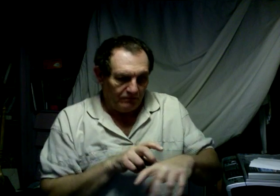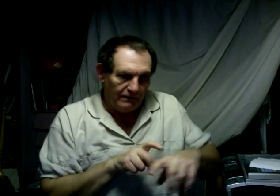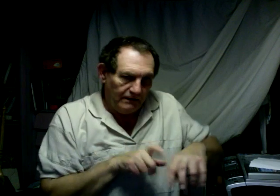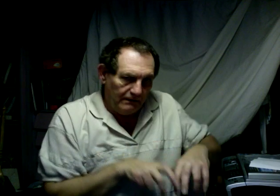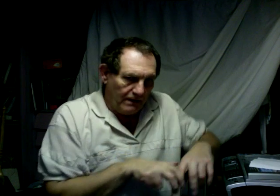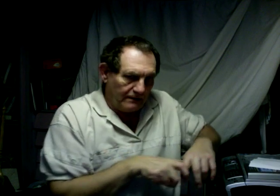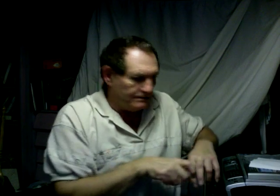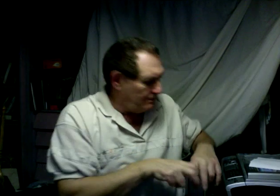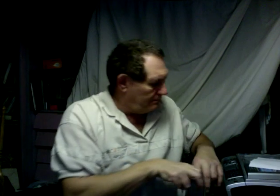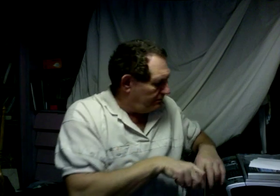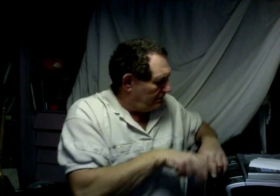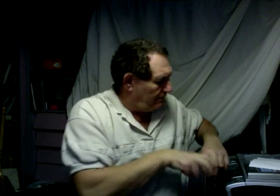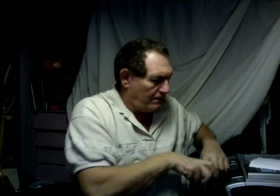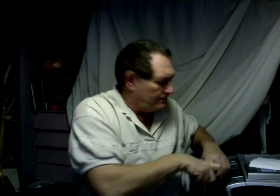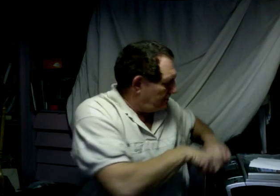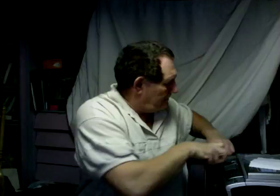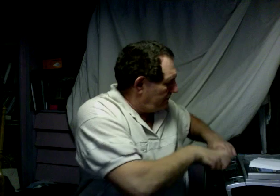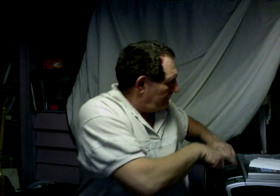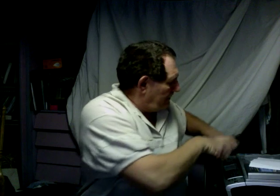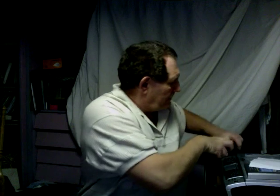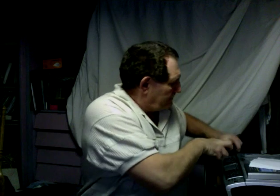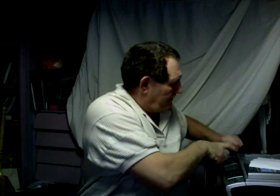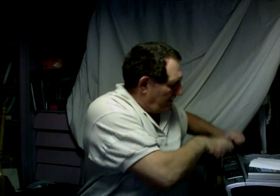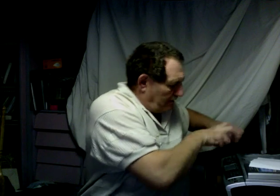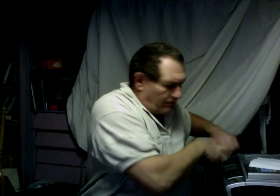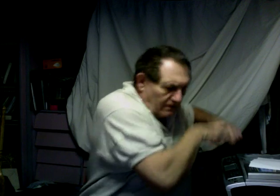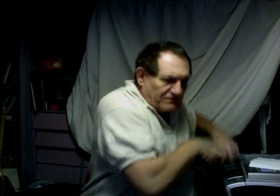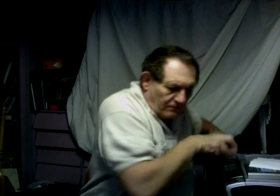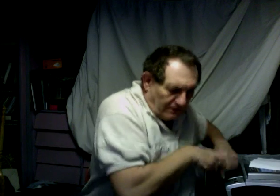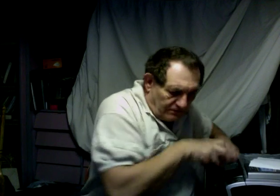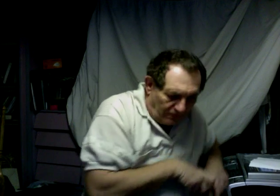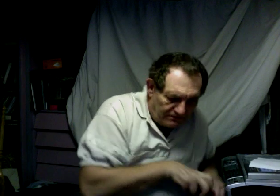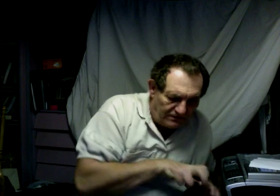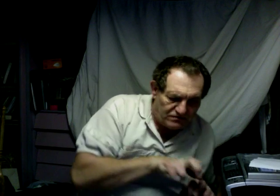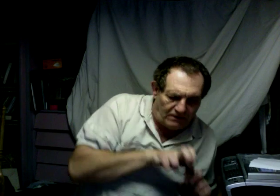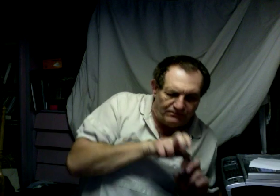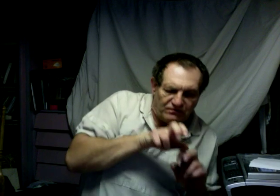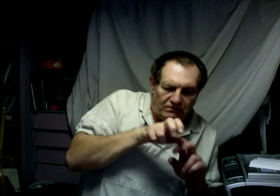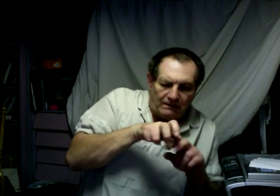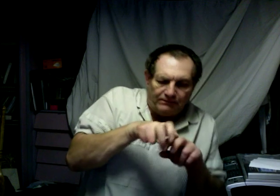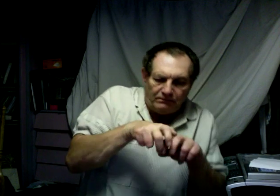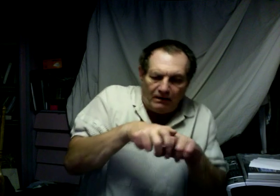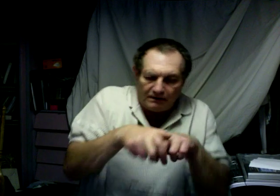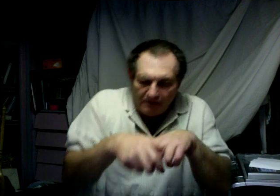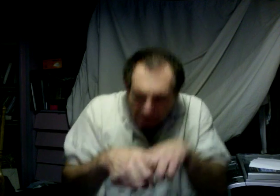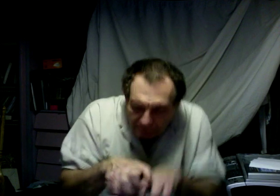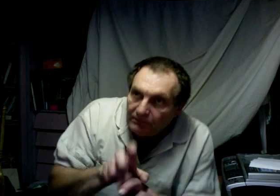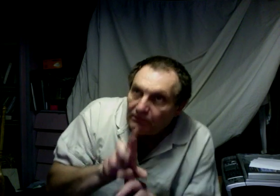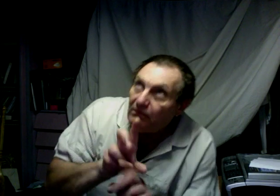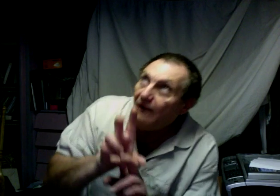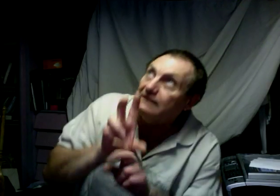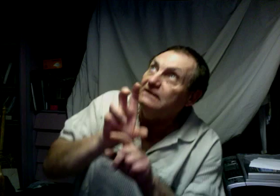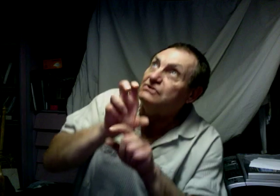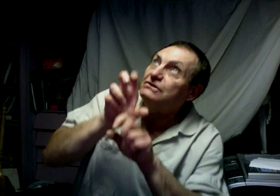And he backs up, and he backs up, and he backs up. And he runs, and he runs, and he runs, and he jumps on top of the rock. And then from the rock, he jumps